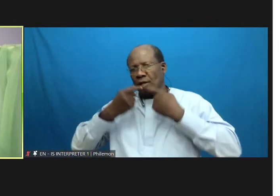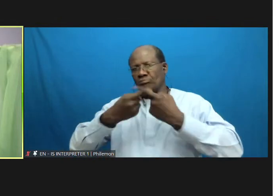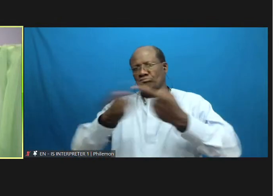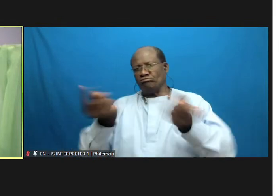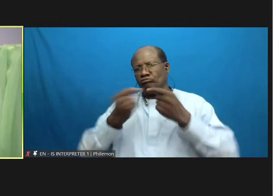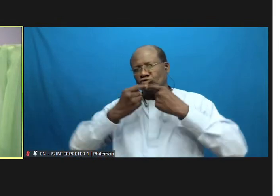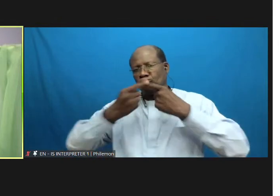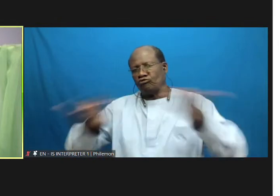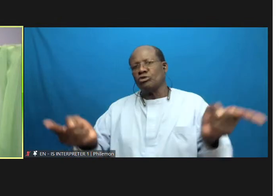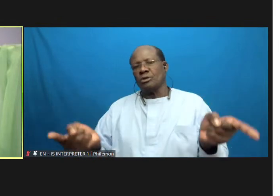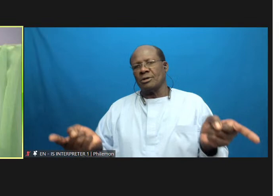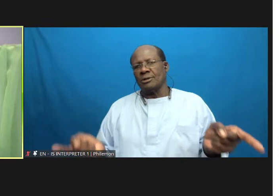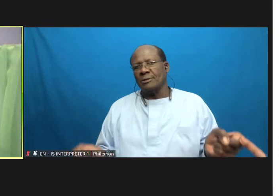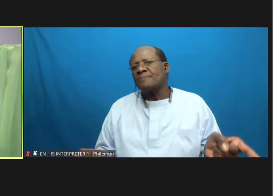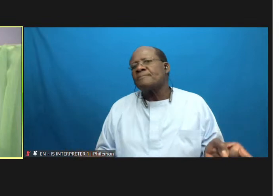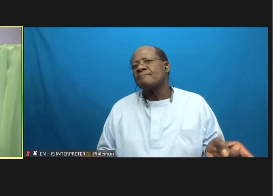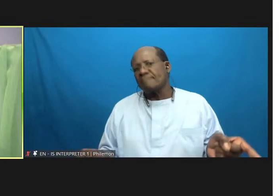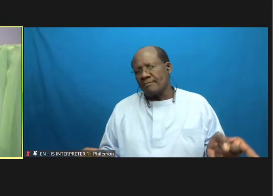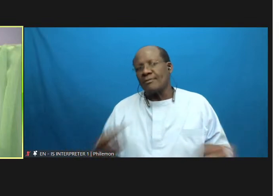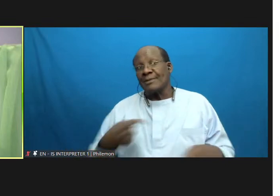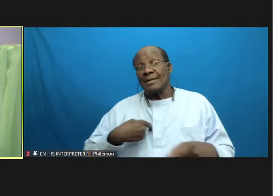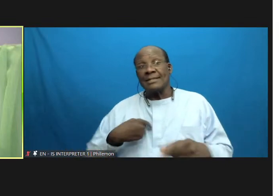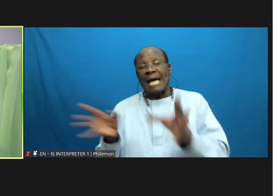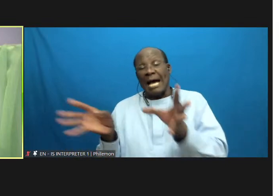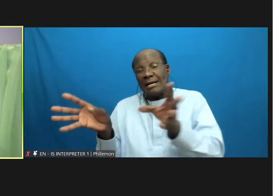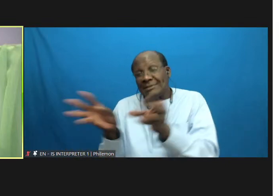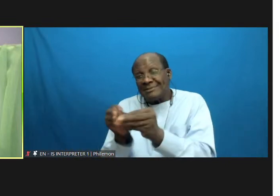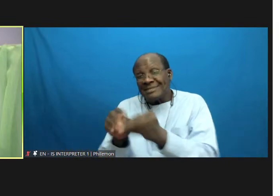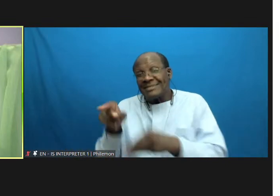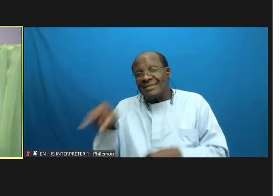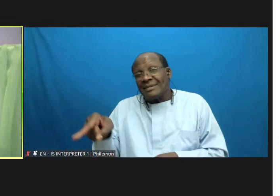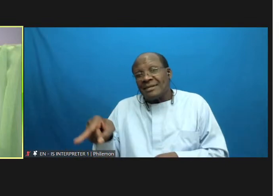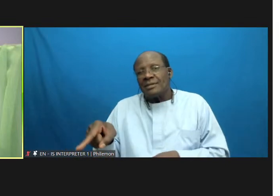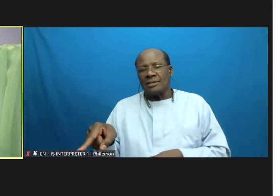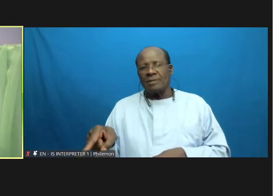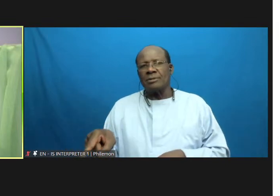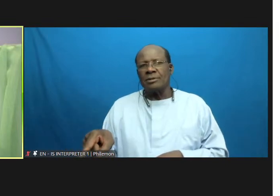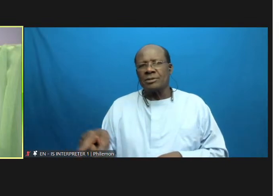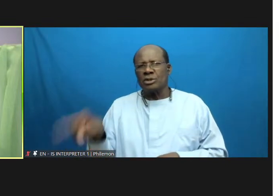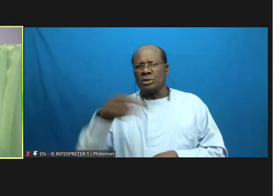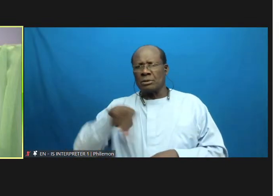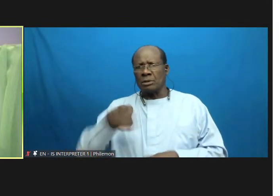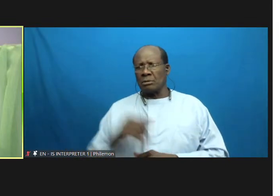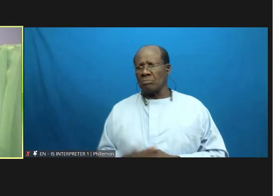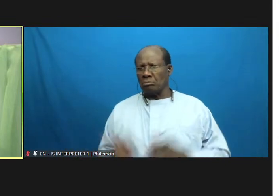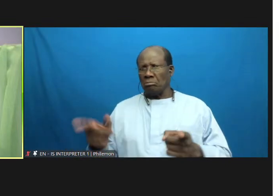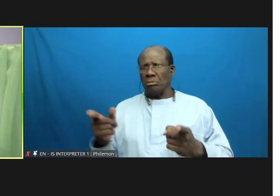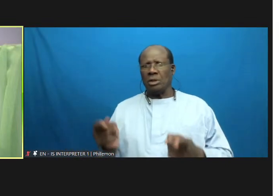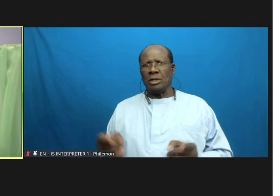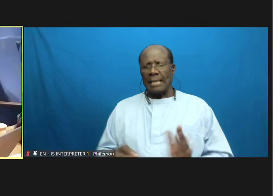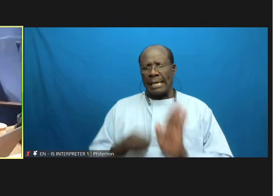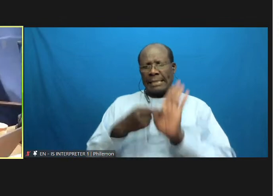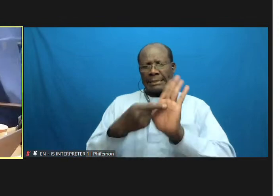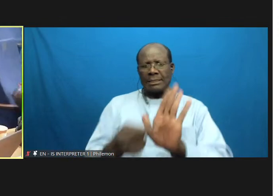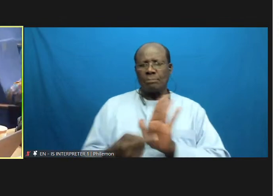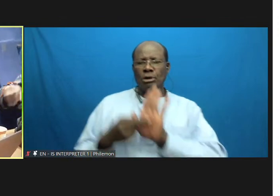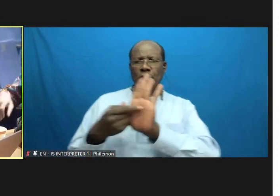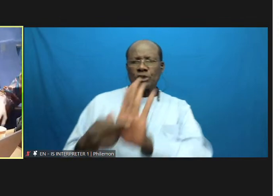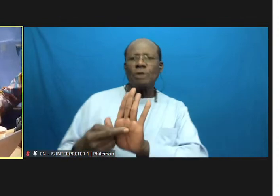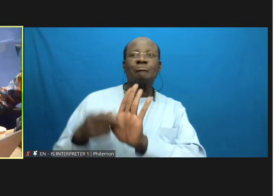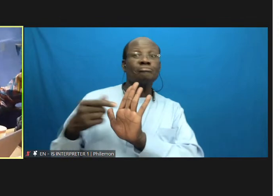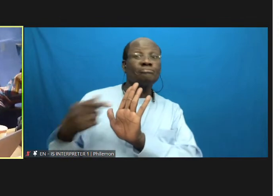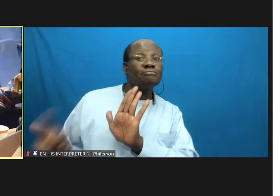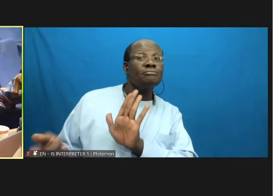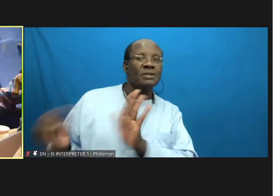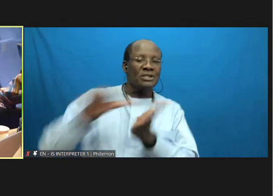the session was also made use of a lot of very practical examples in terms of how to deal with informal settlements and